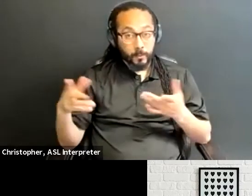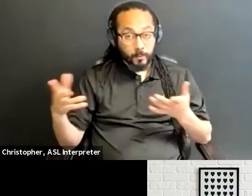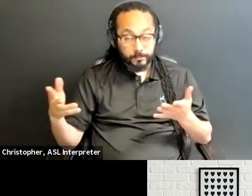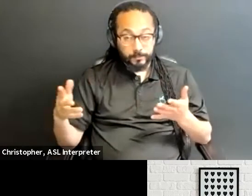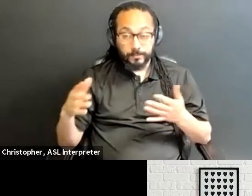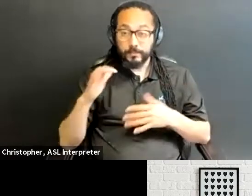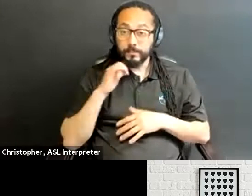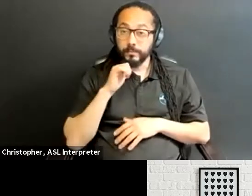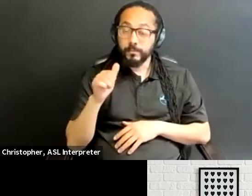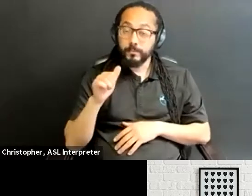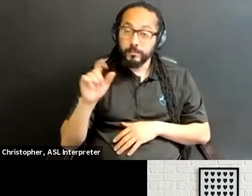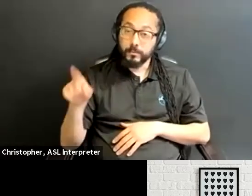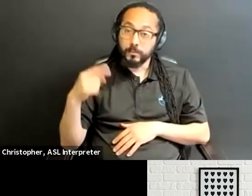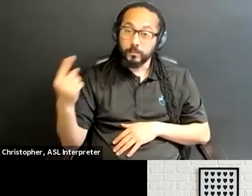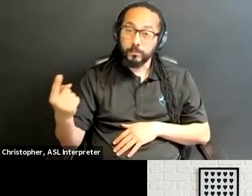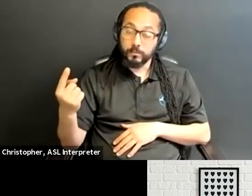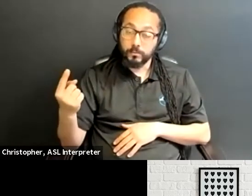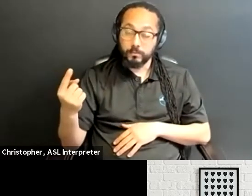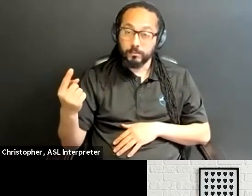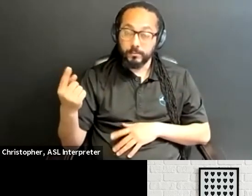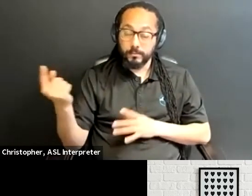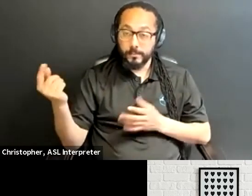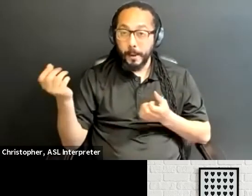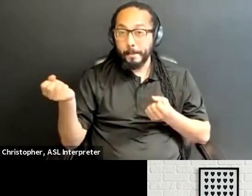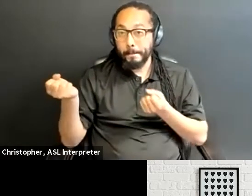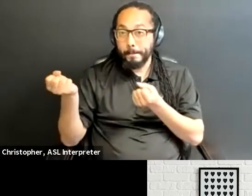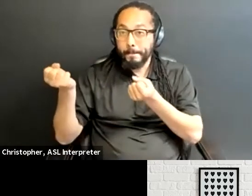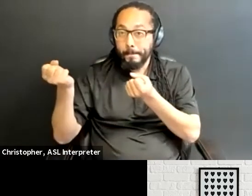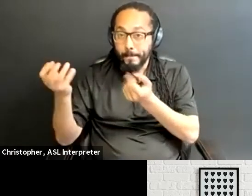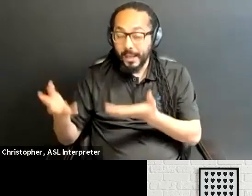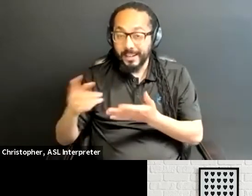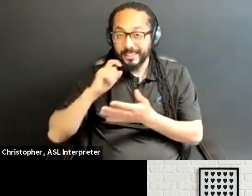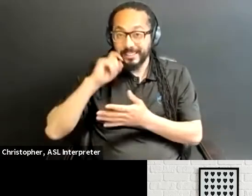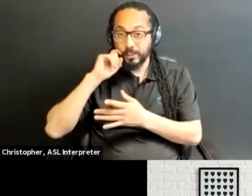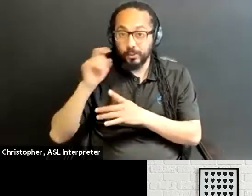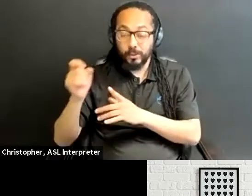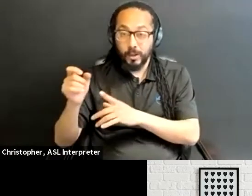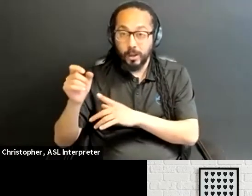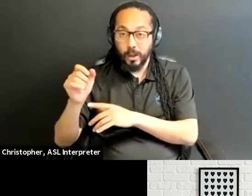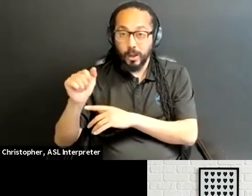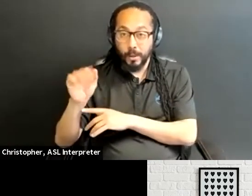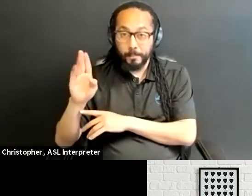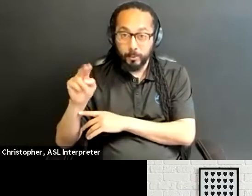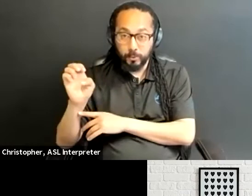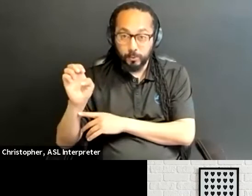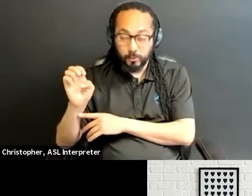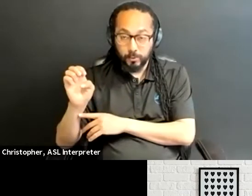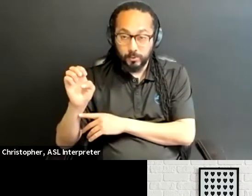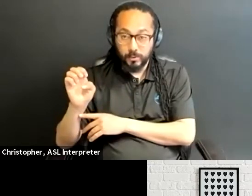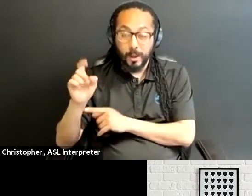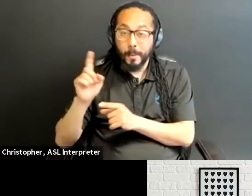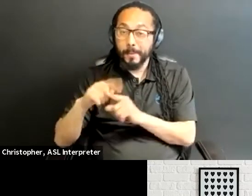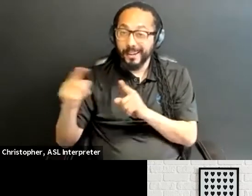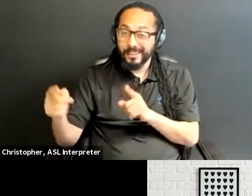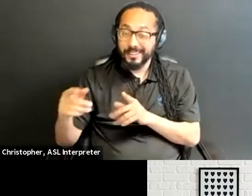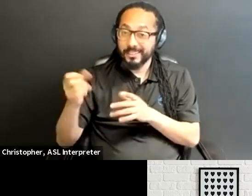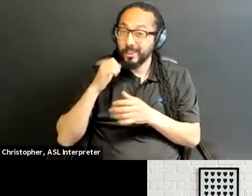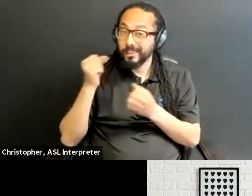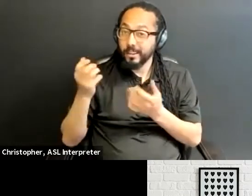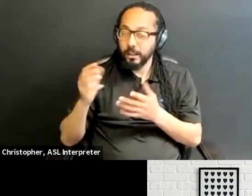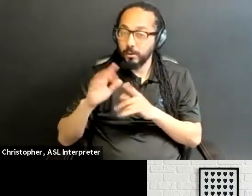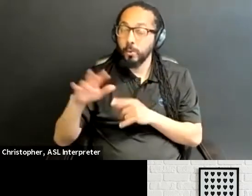just a lot of sexual abuse that's perpetrated by this group, but in fact, 77% of